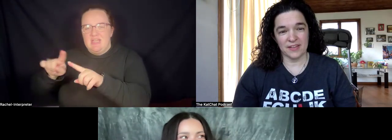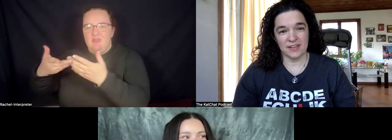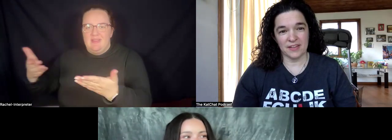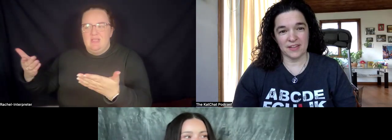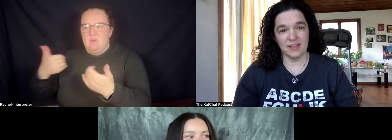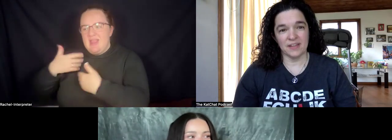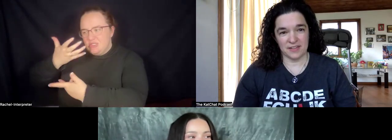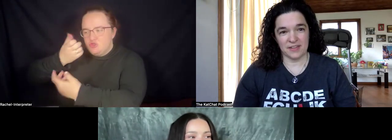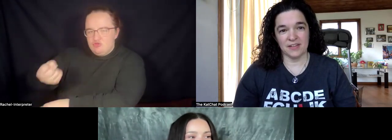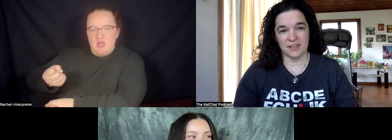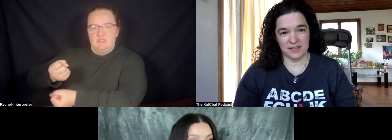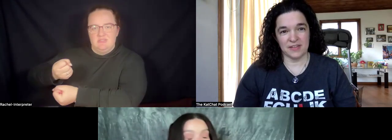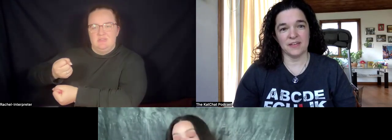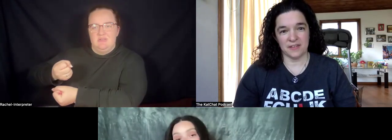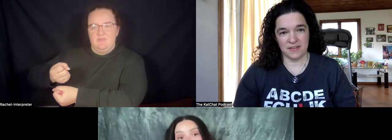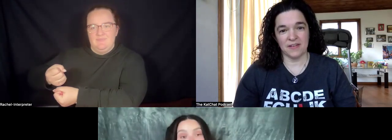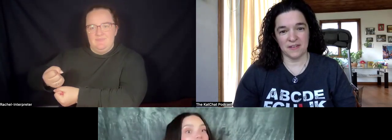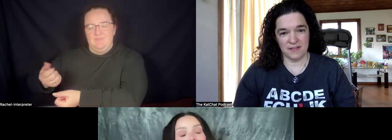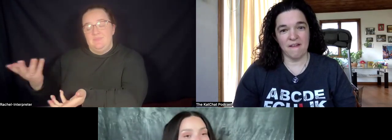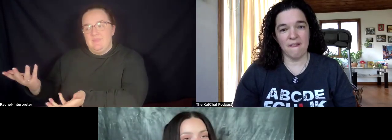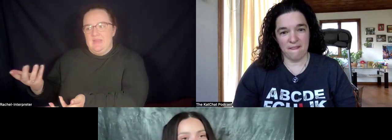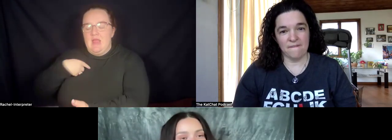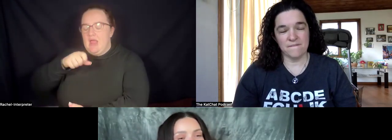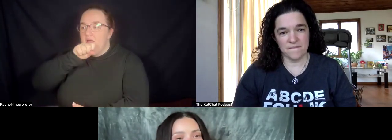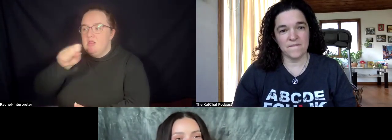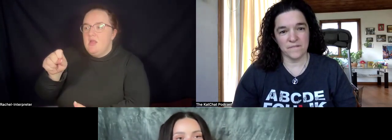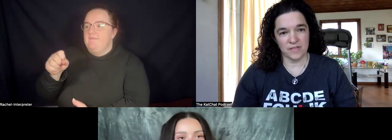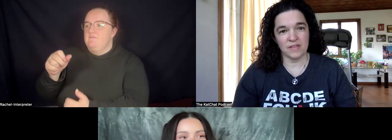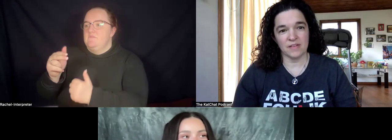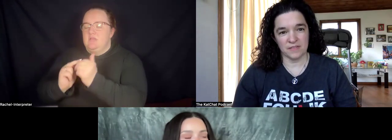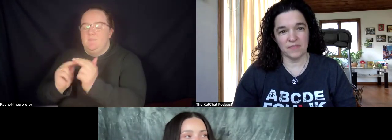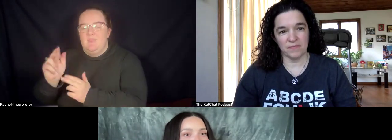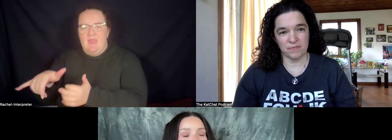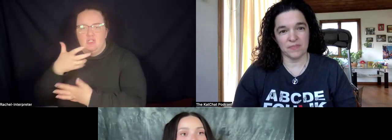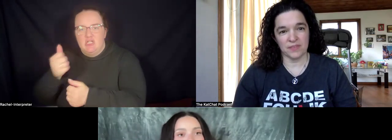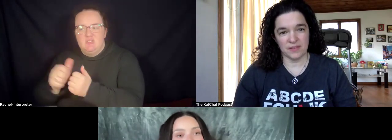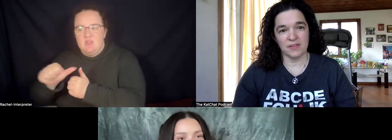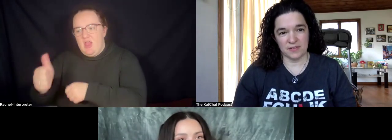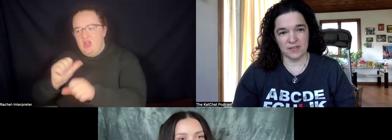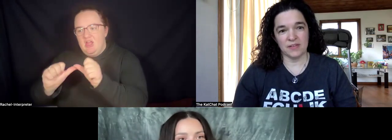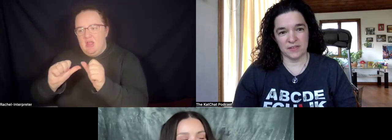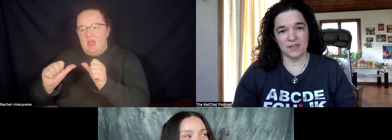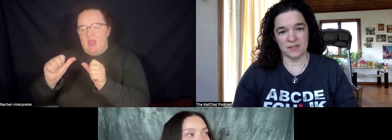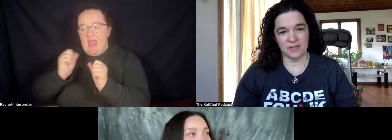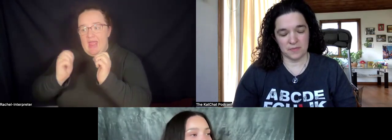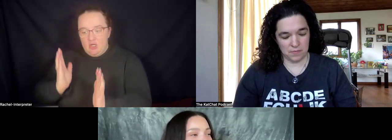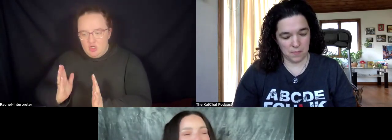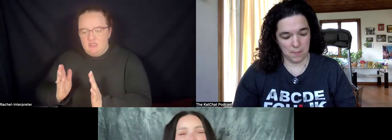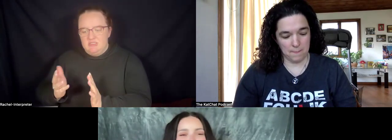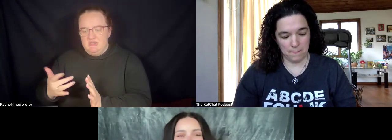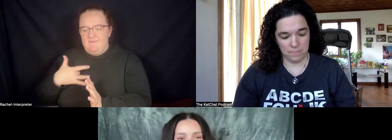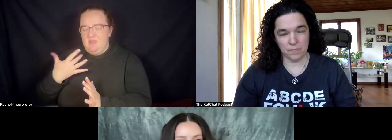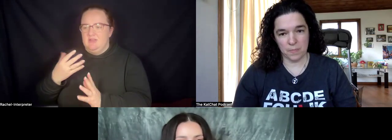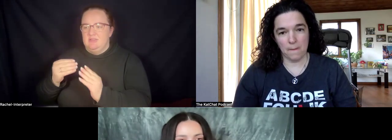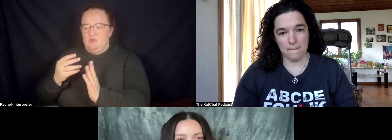trust that I love to build that with other actors. I think it brings such a richness to the work. And he